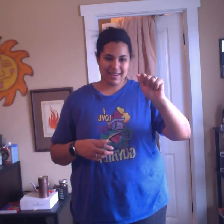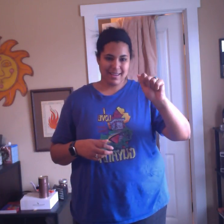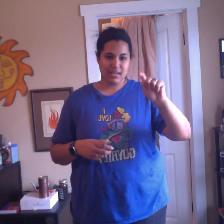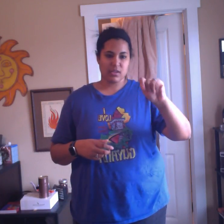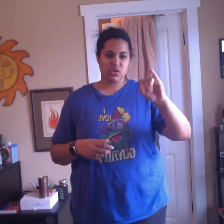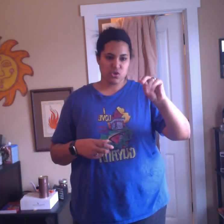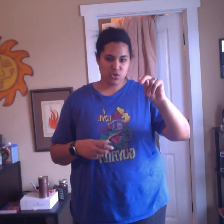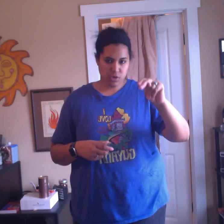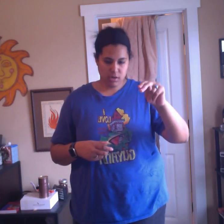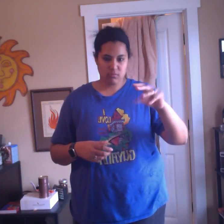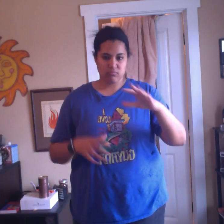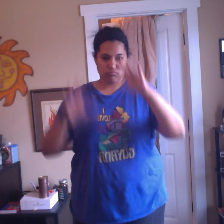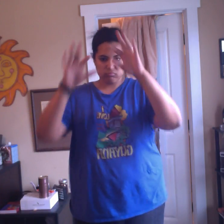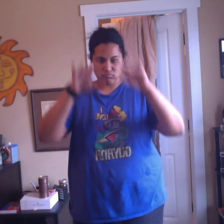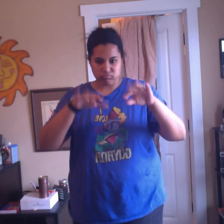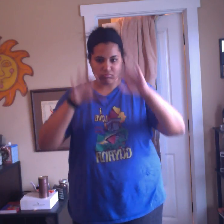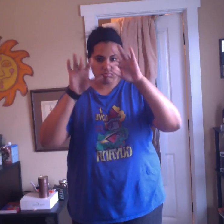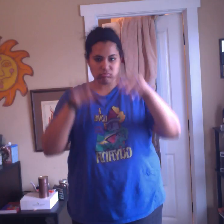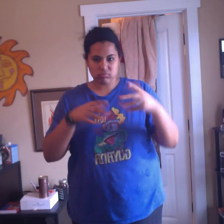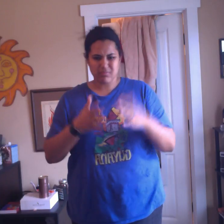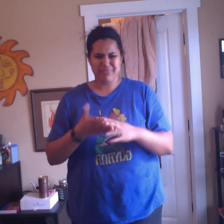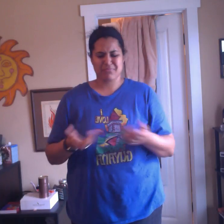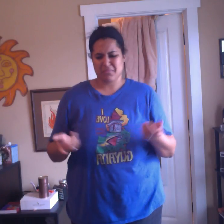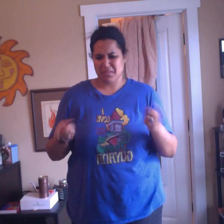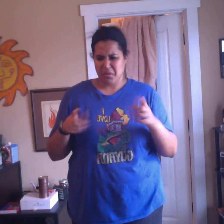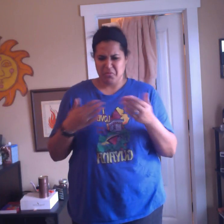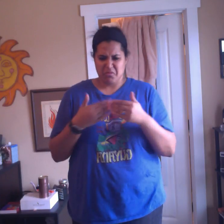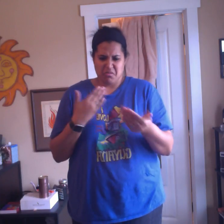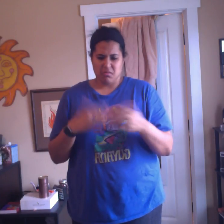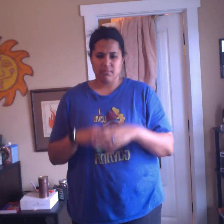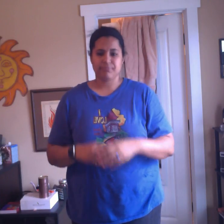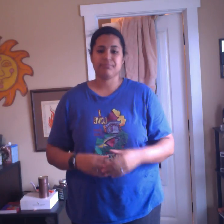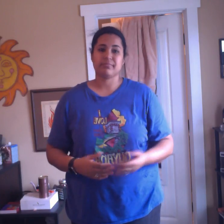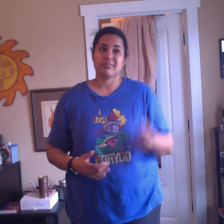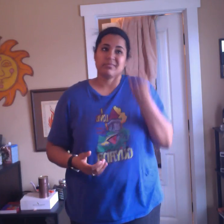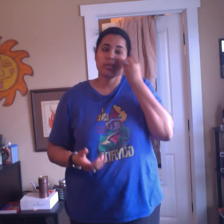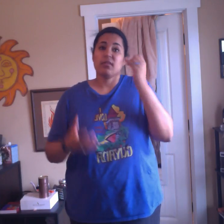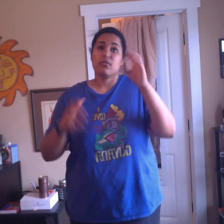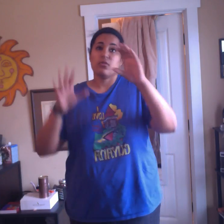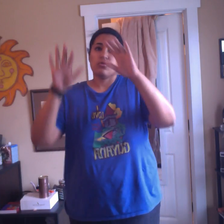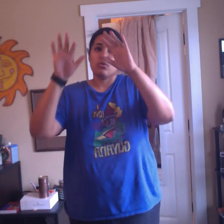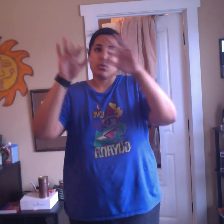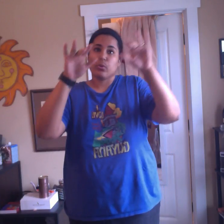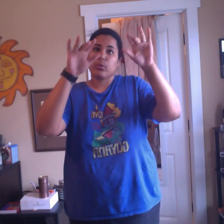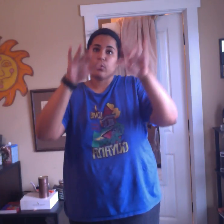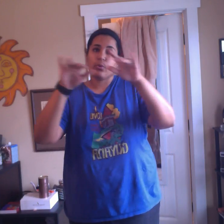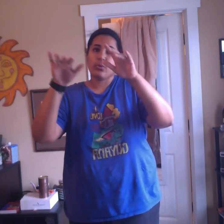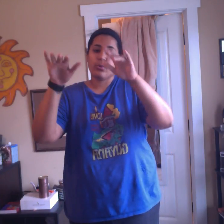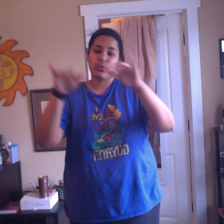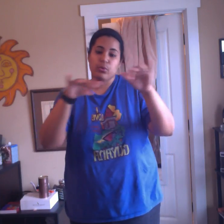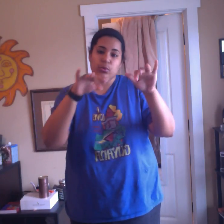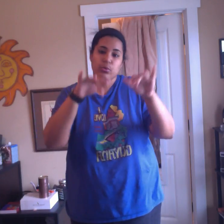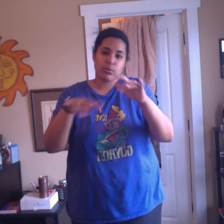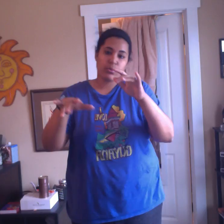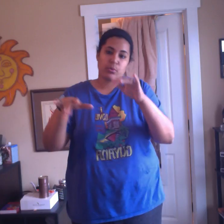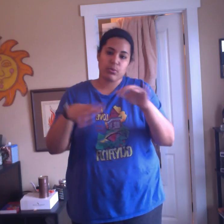So where does precipitation go from there? Let's say snow falls from the atmosphere onto the ice sheets of Antarctica. Some of that snow may freeze